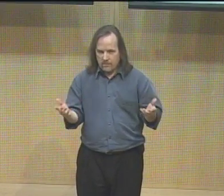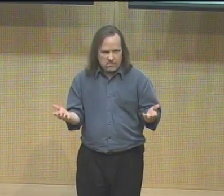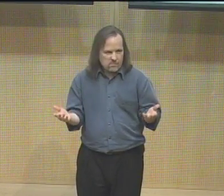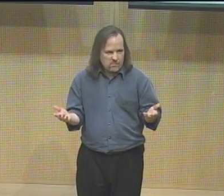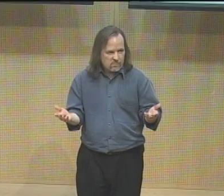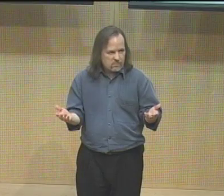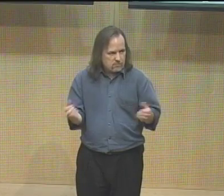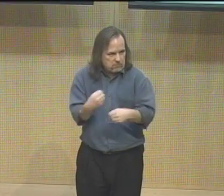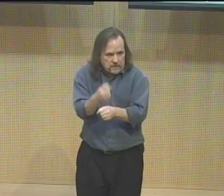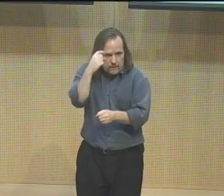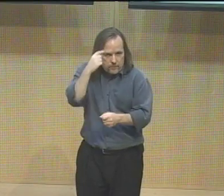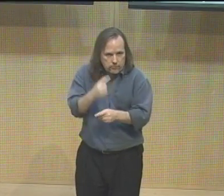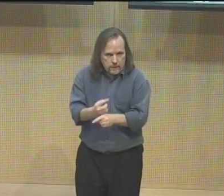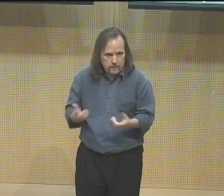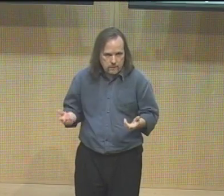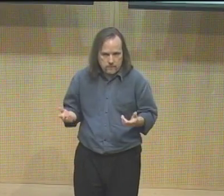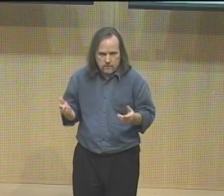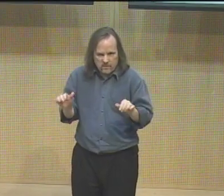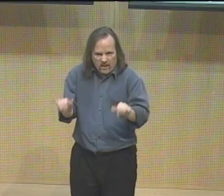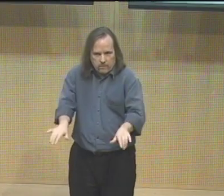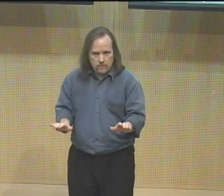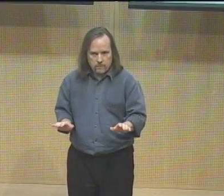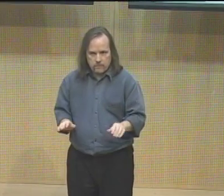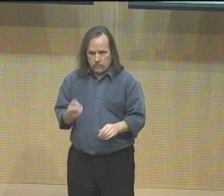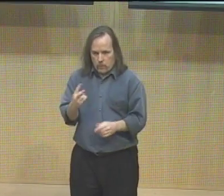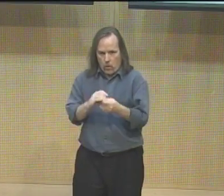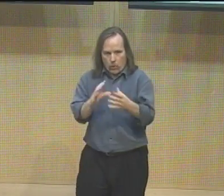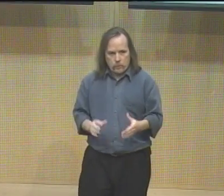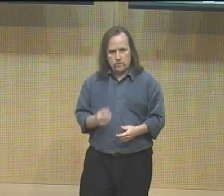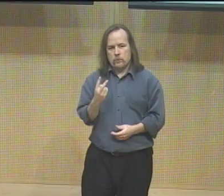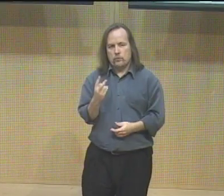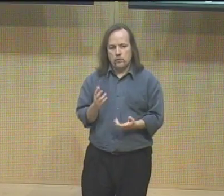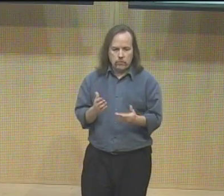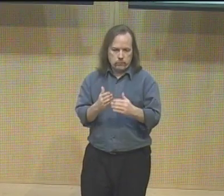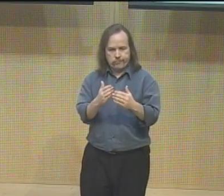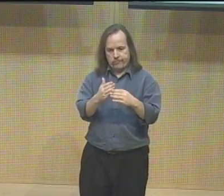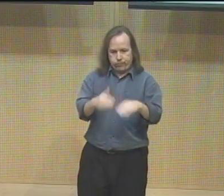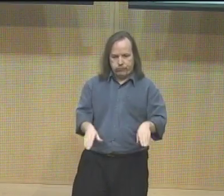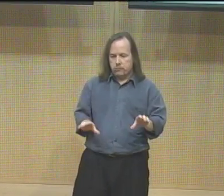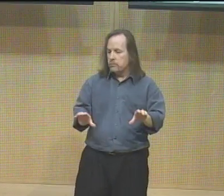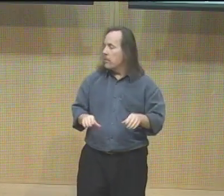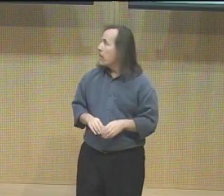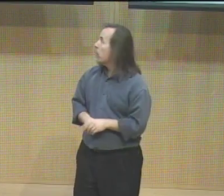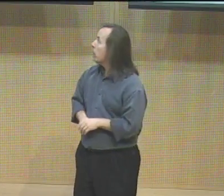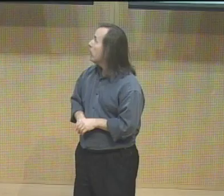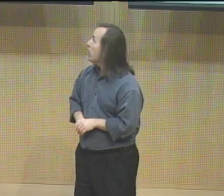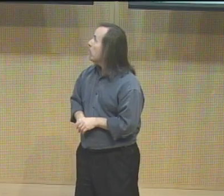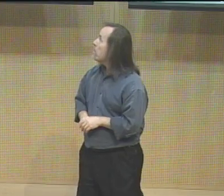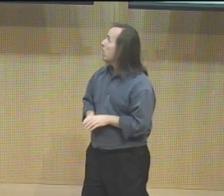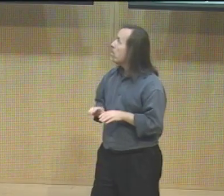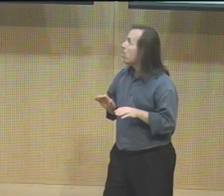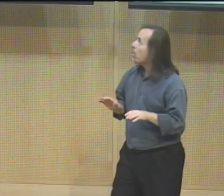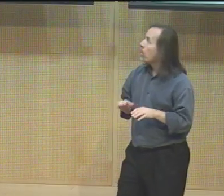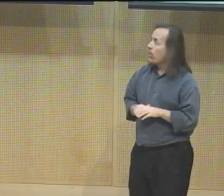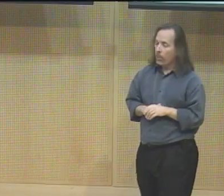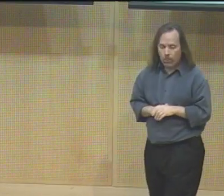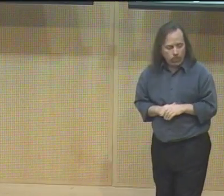60% of the startup fees and 40% was footed by the other partner. Then the profits would be divided likewise, 60 and 40.